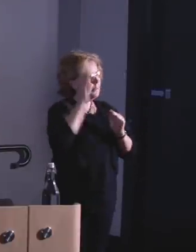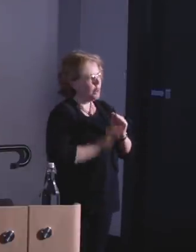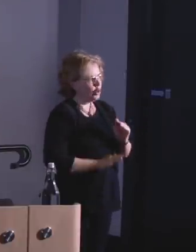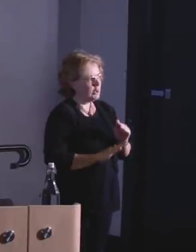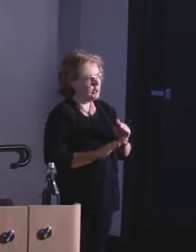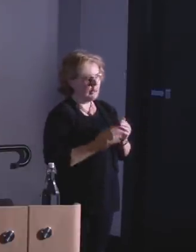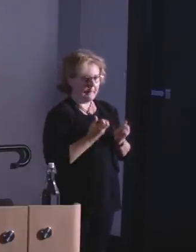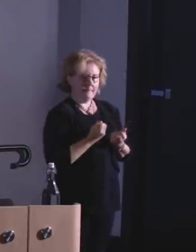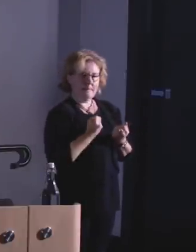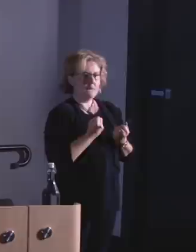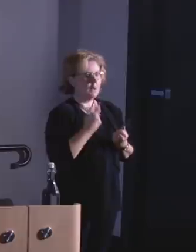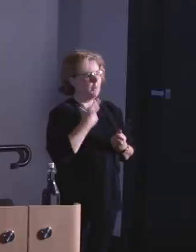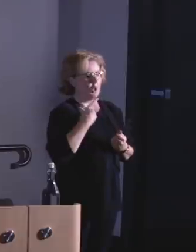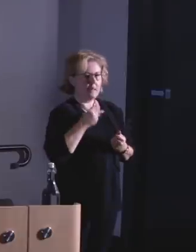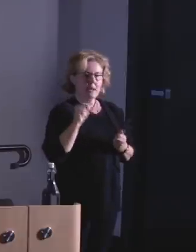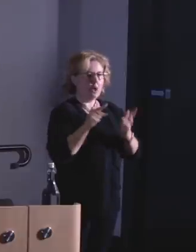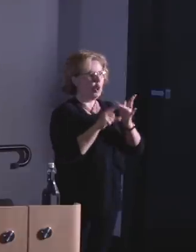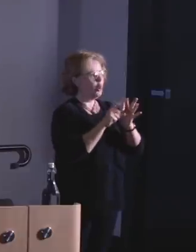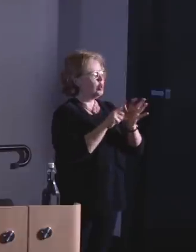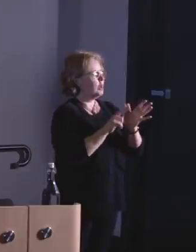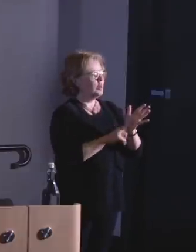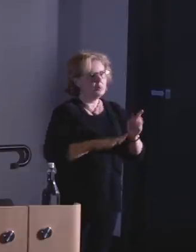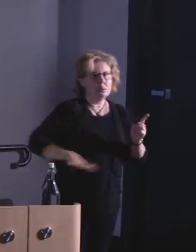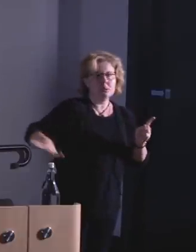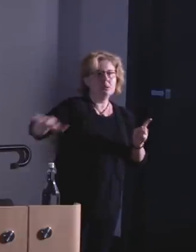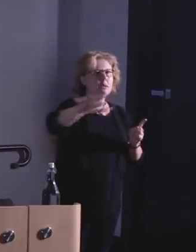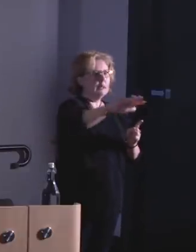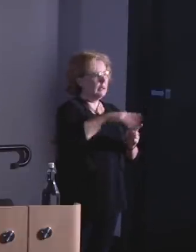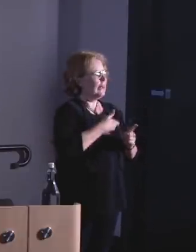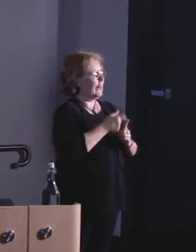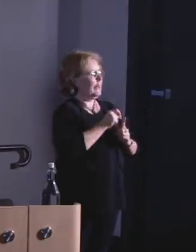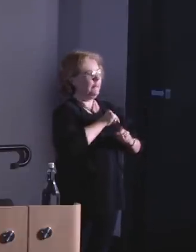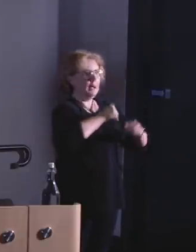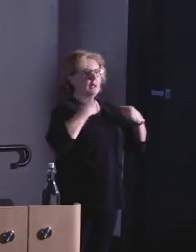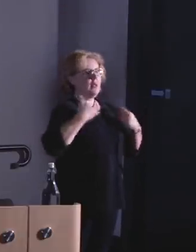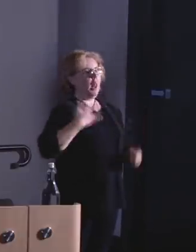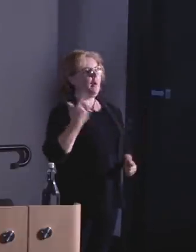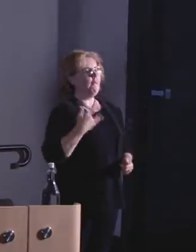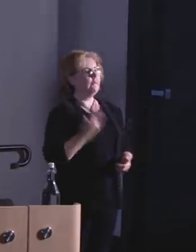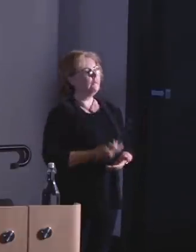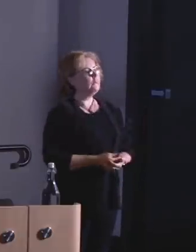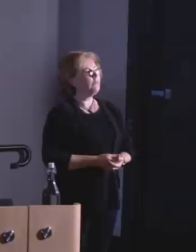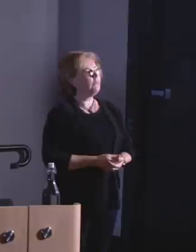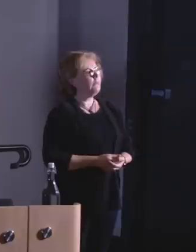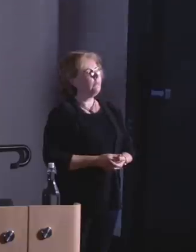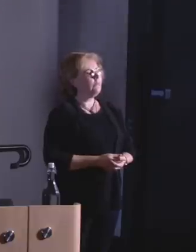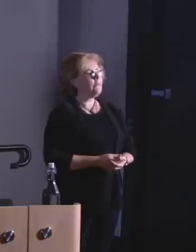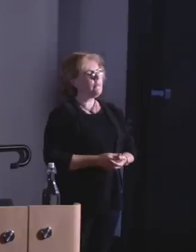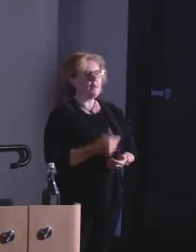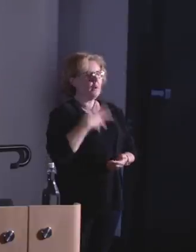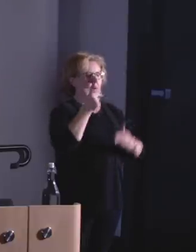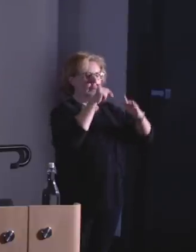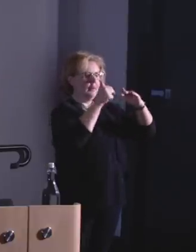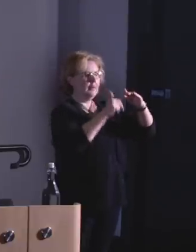experience, because this ocean sustains us. So I won't go into all the details